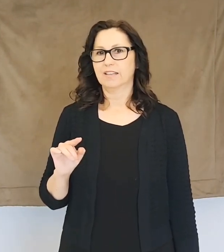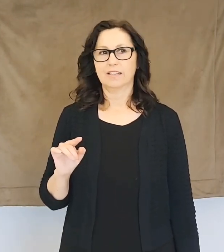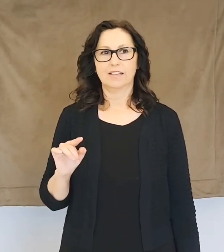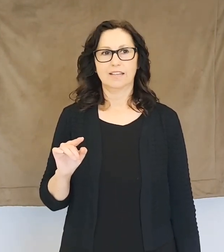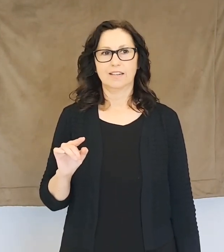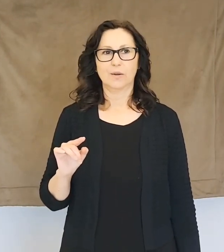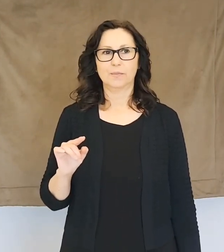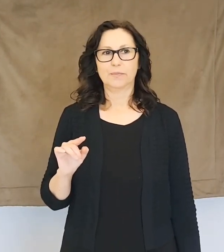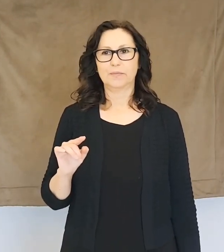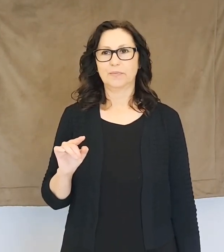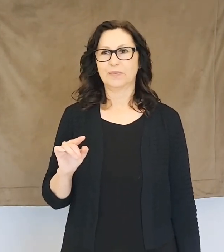Nope.